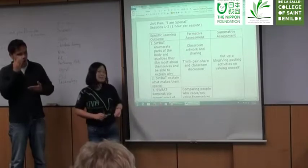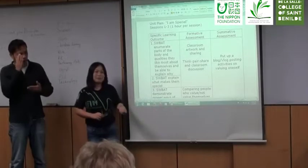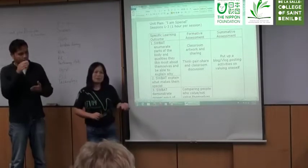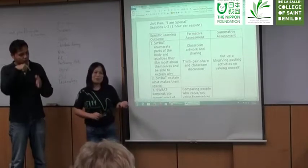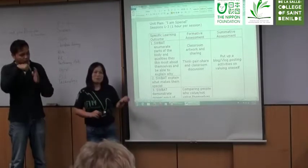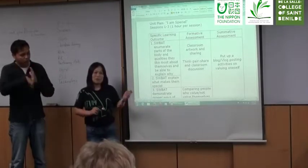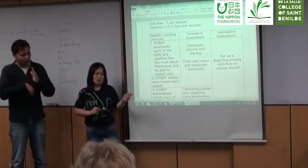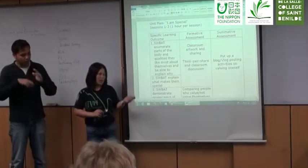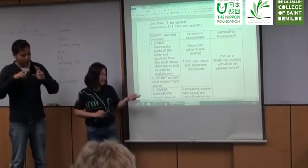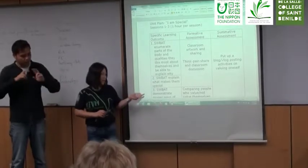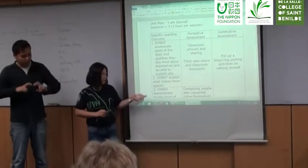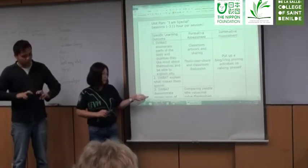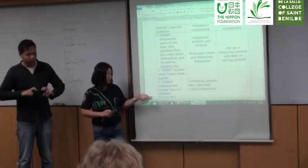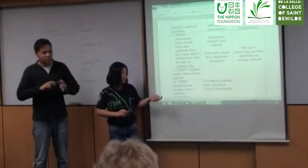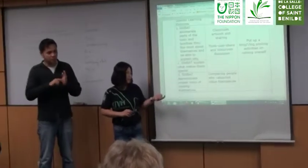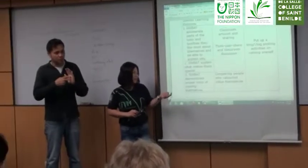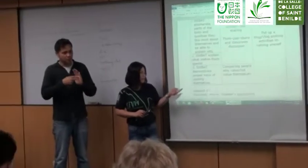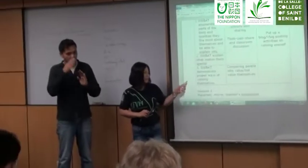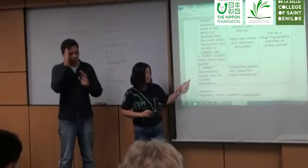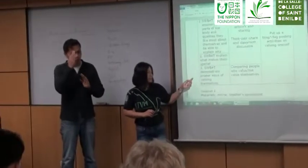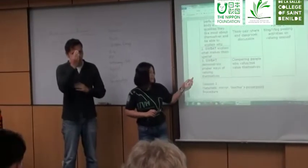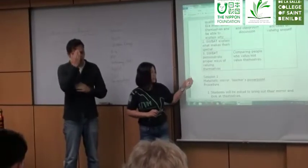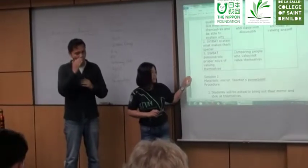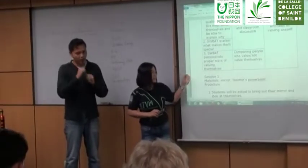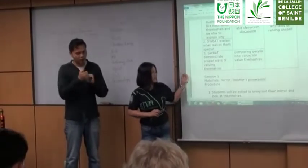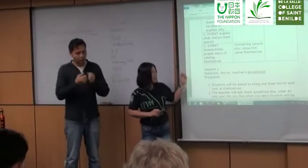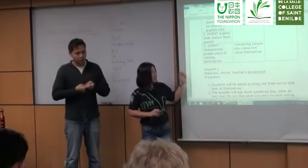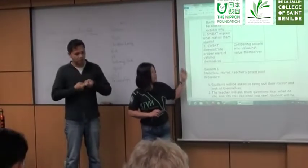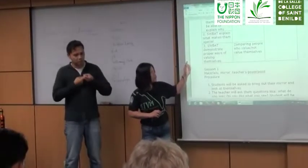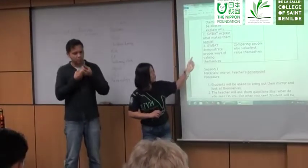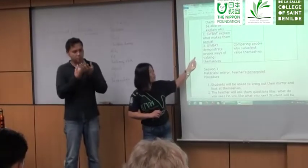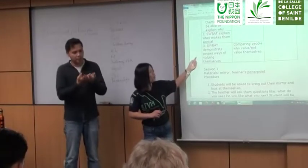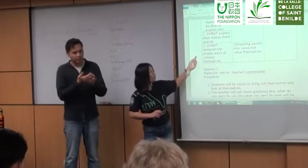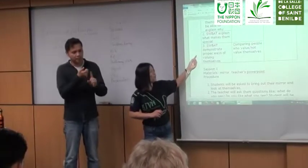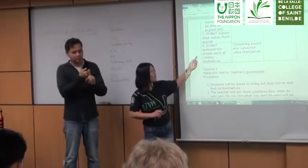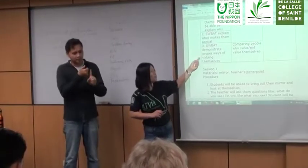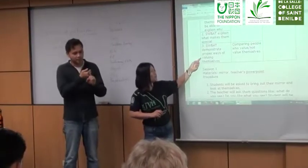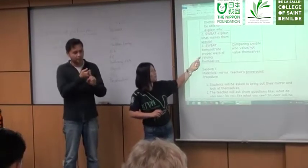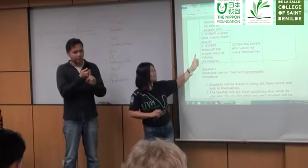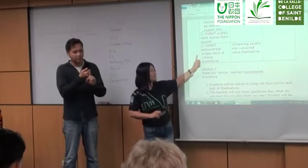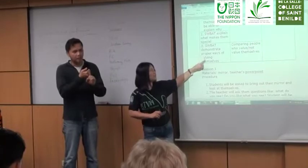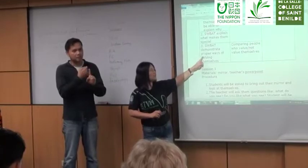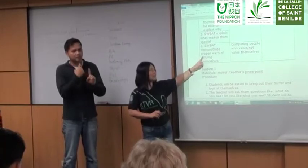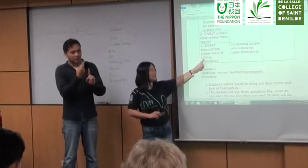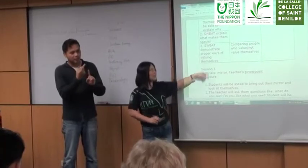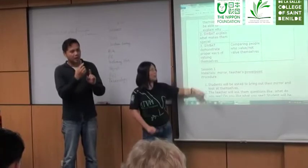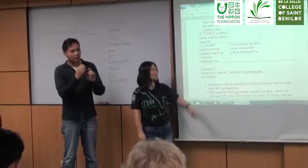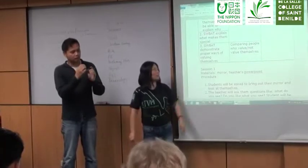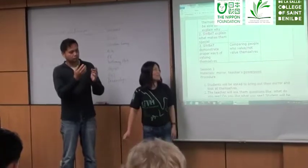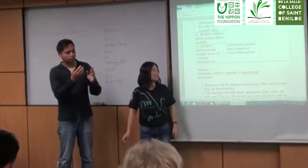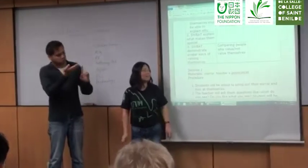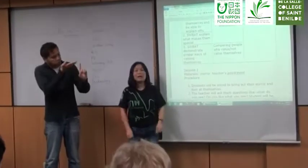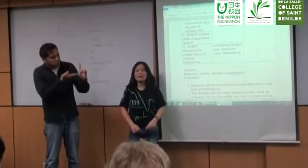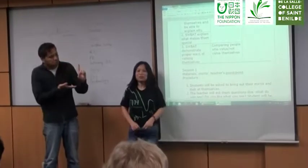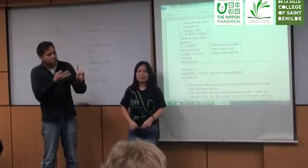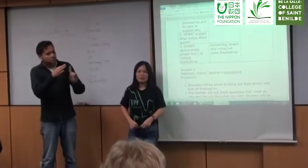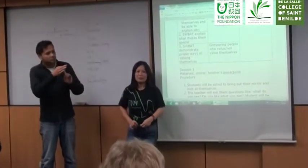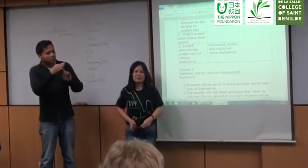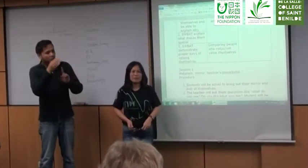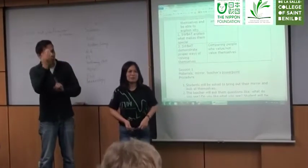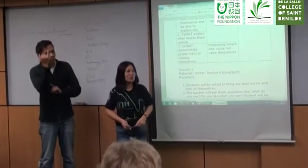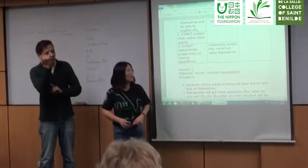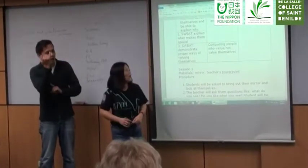what makes them special. The third one is the action that demonstrate proper ways of